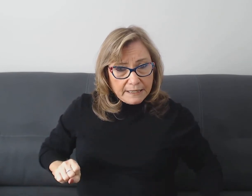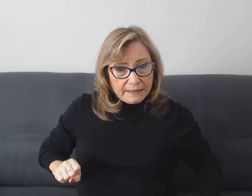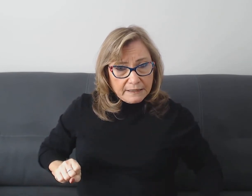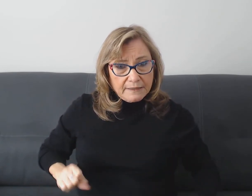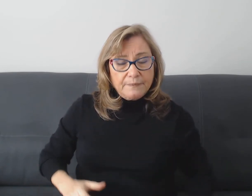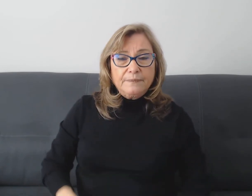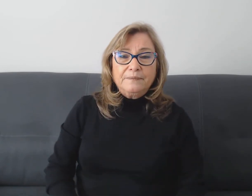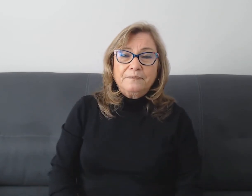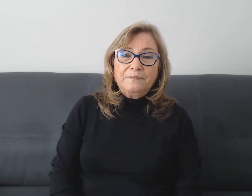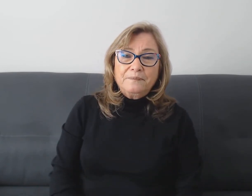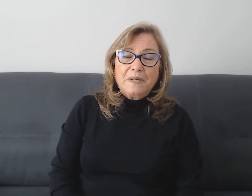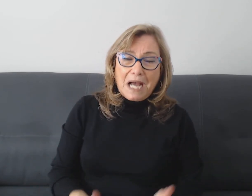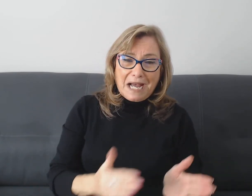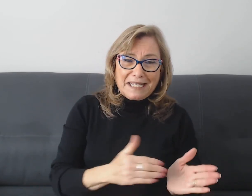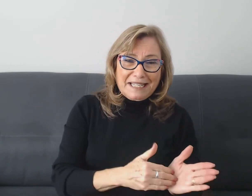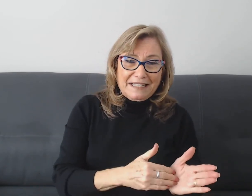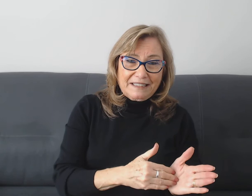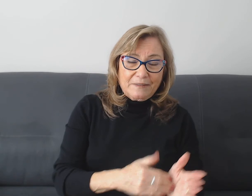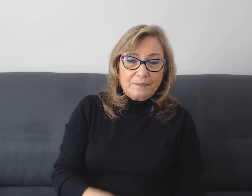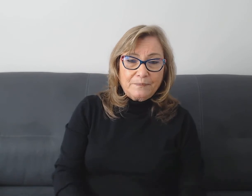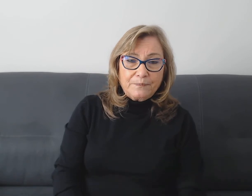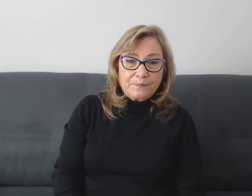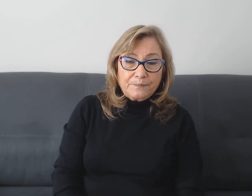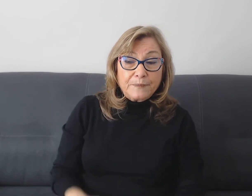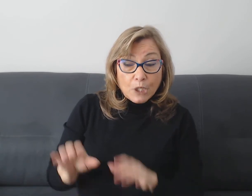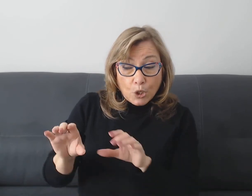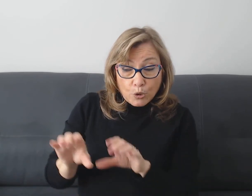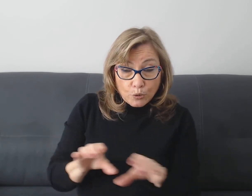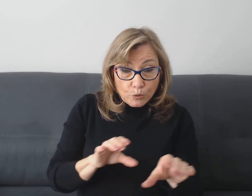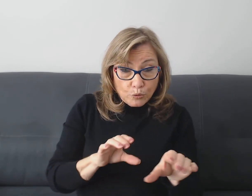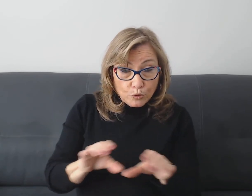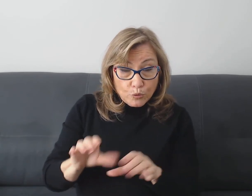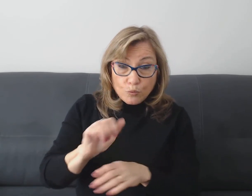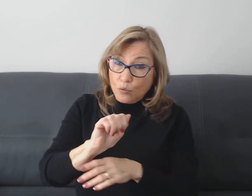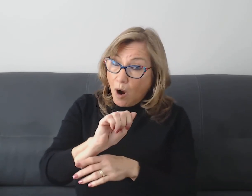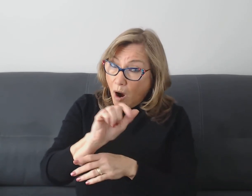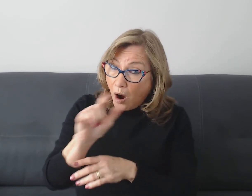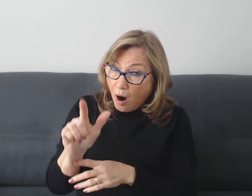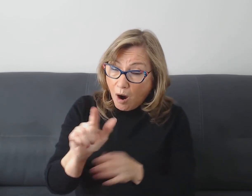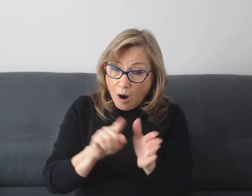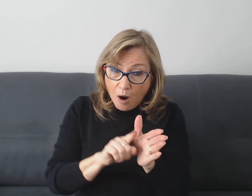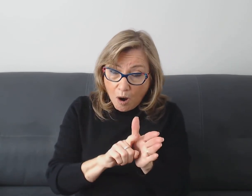Again, do all worms have segmented bodies?